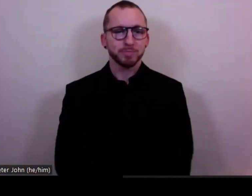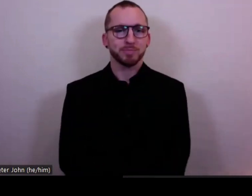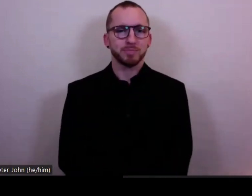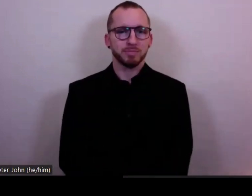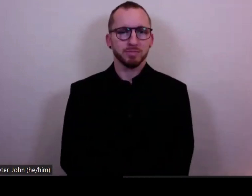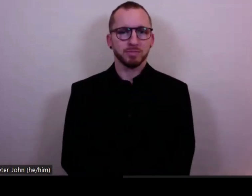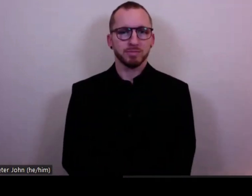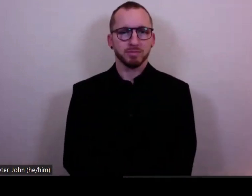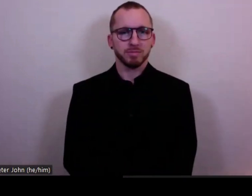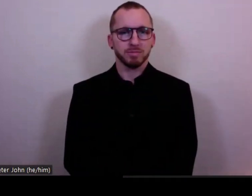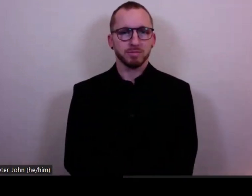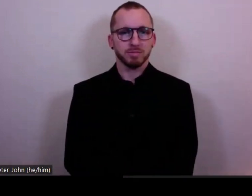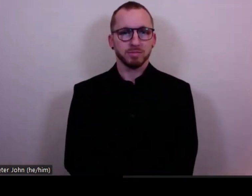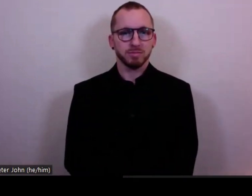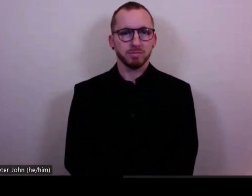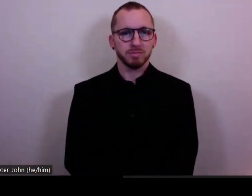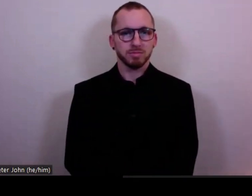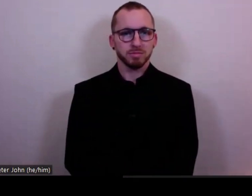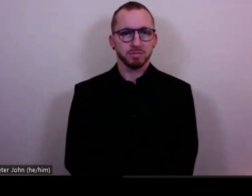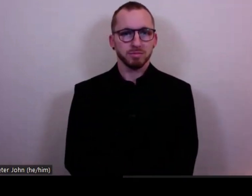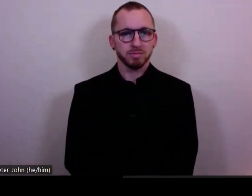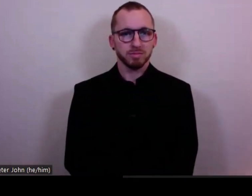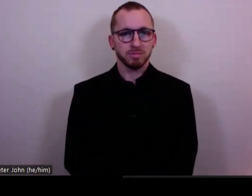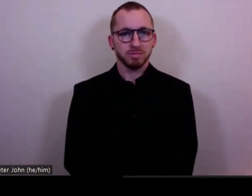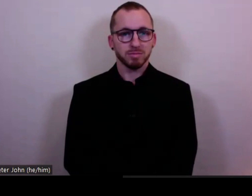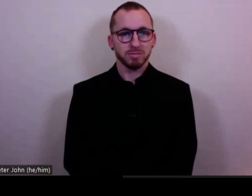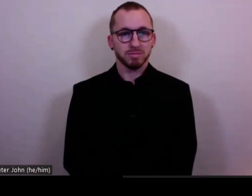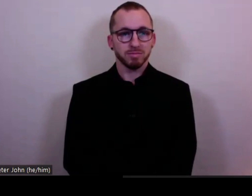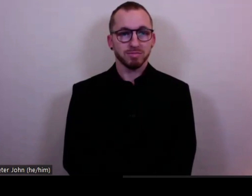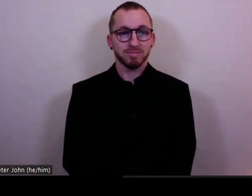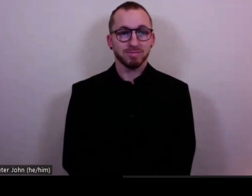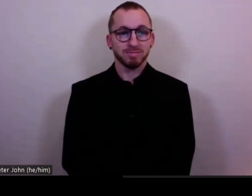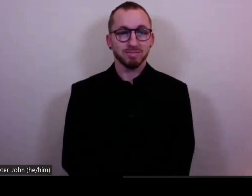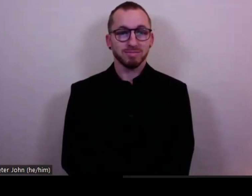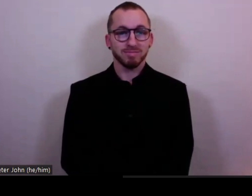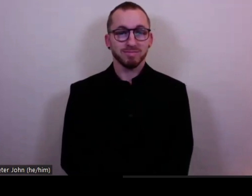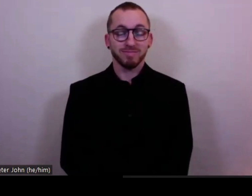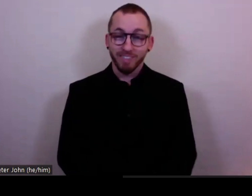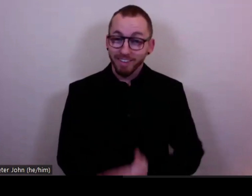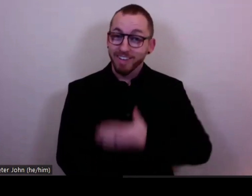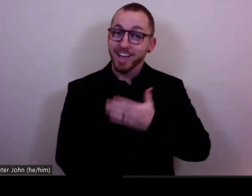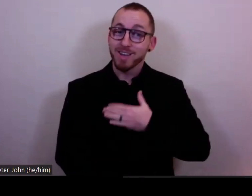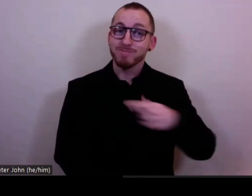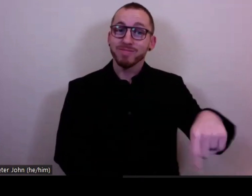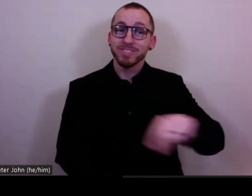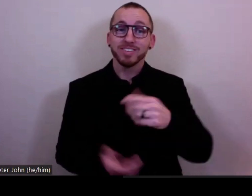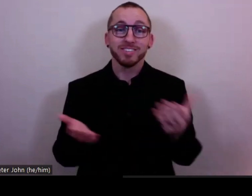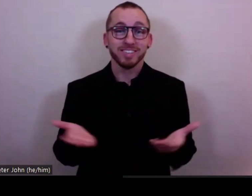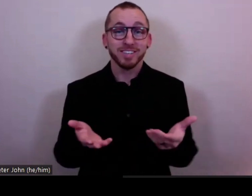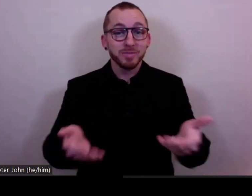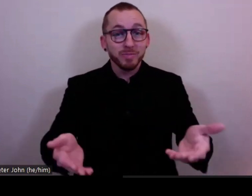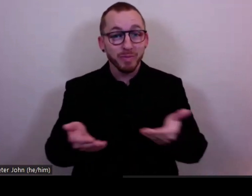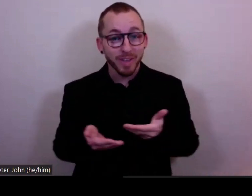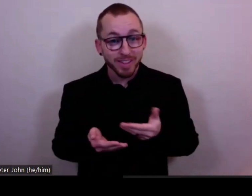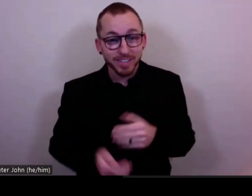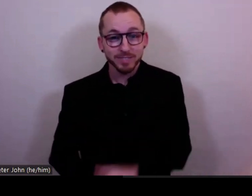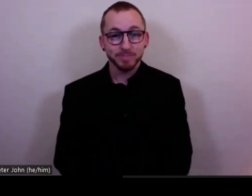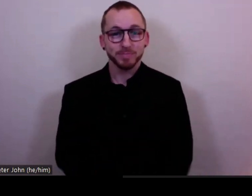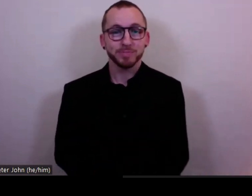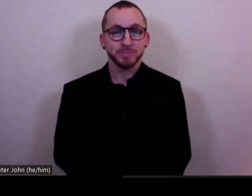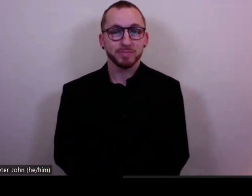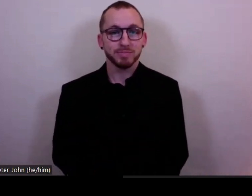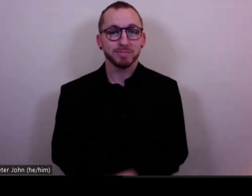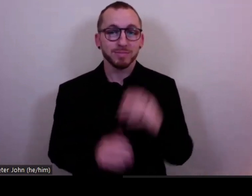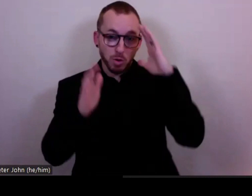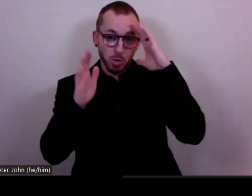wow. Well, you're in for a treat. We are glad you're here. Welcome, and hopefully we'll be seeing our new